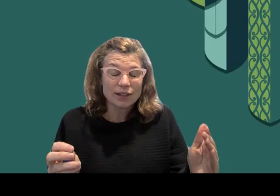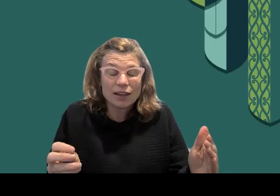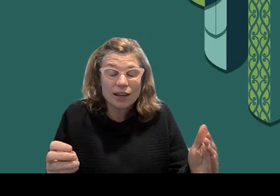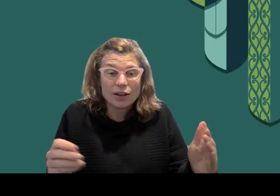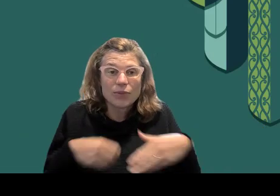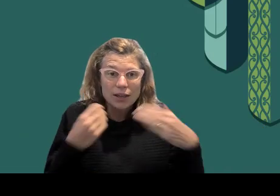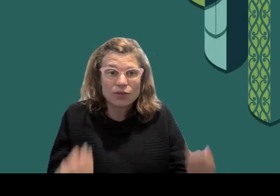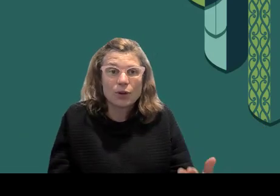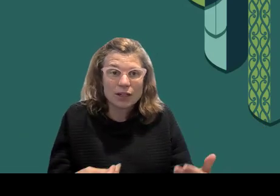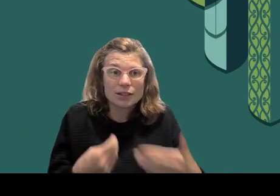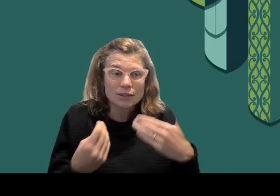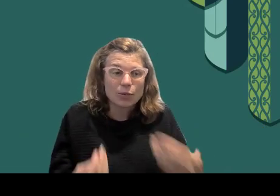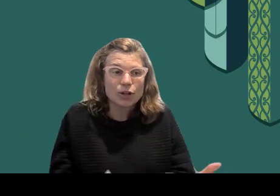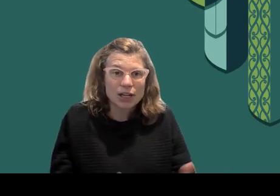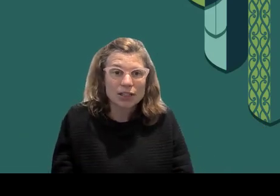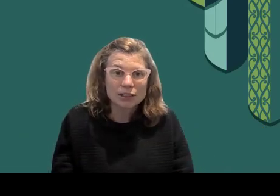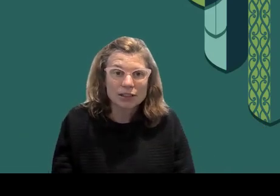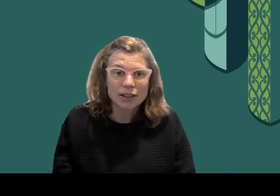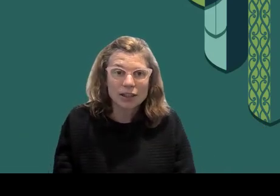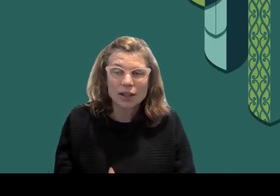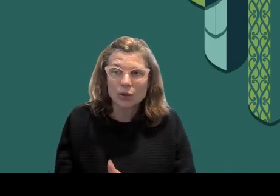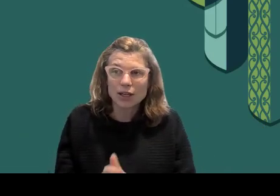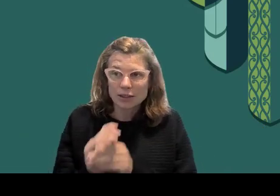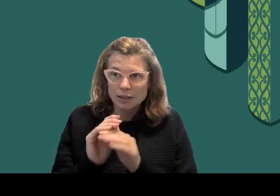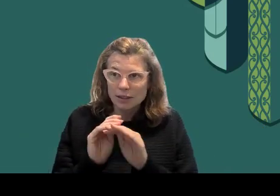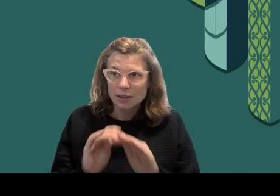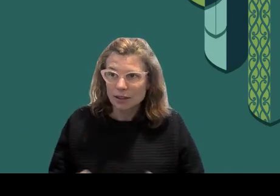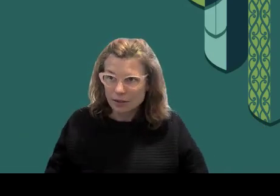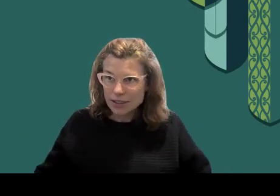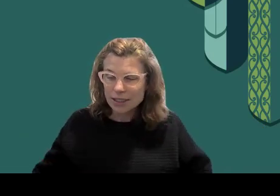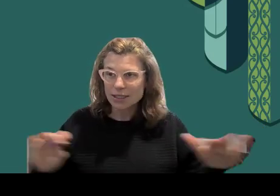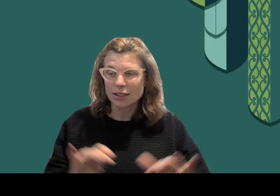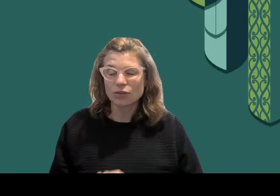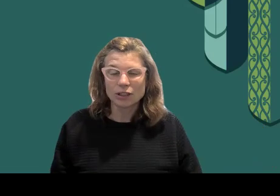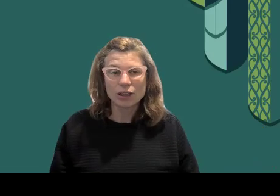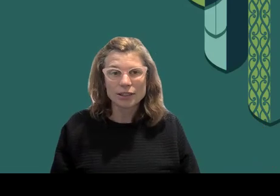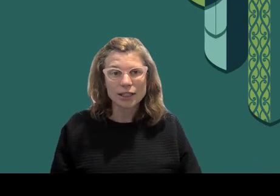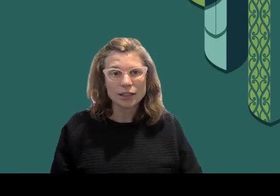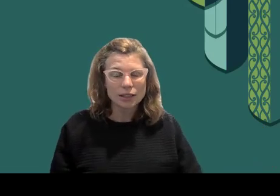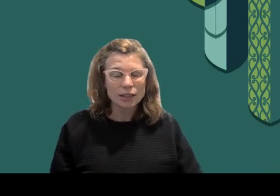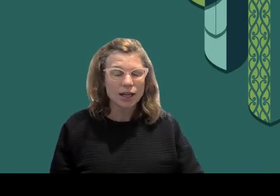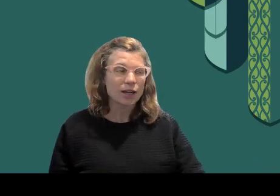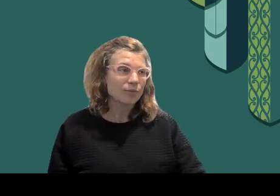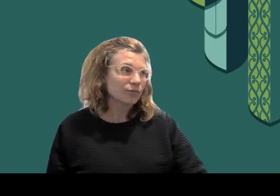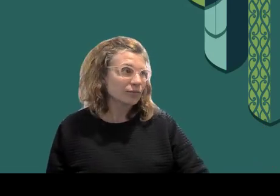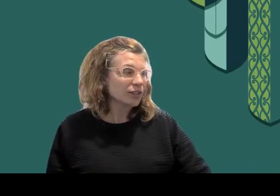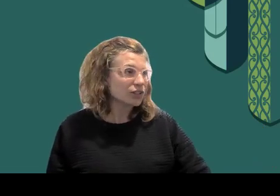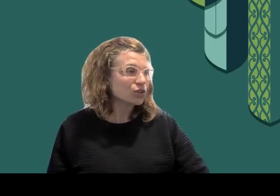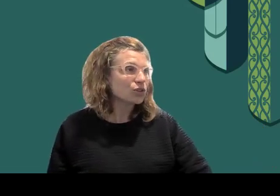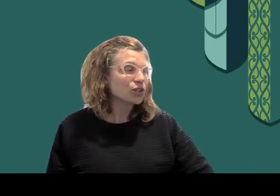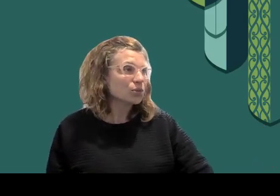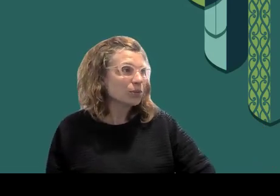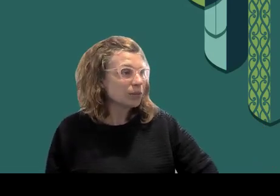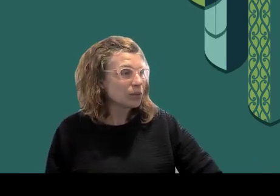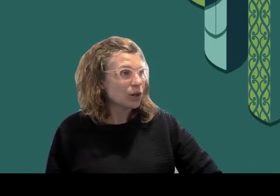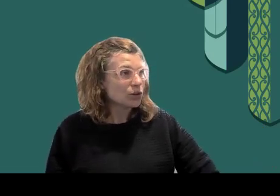you've done that and I'm thankful and it's appreciated. And I think that always set the scene really nicely, because you